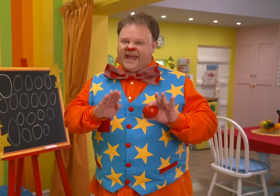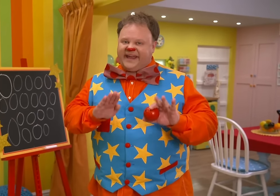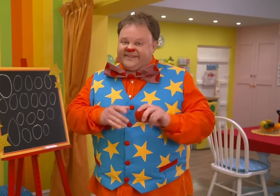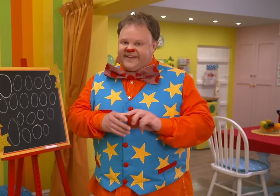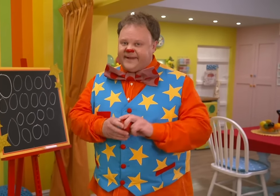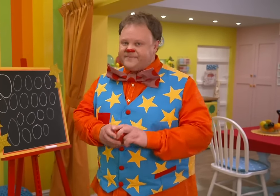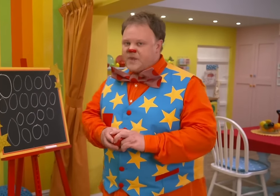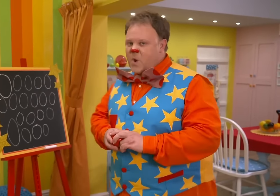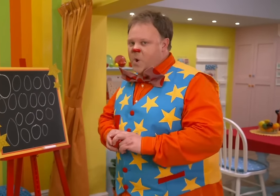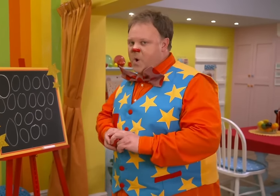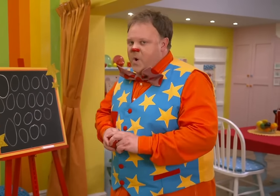Wait.